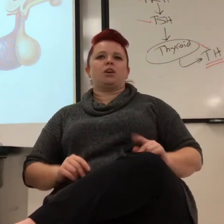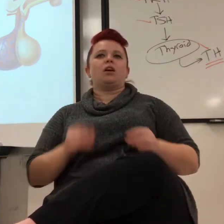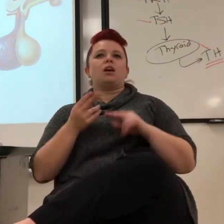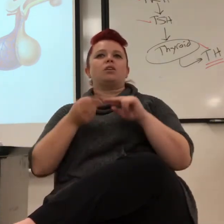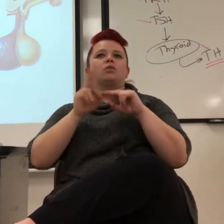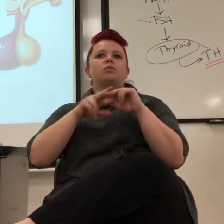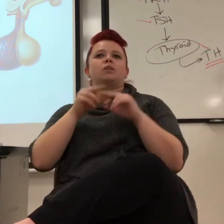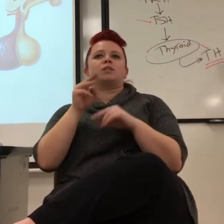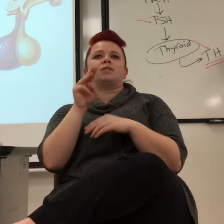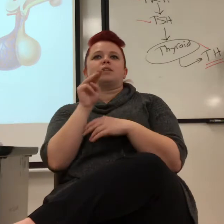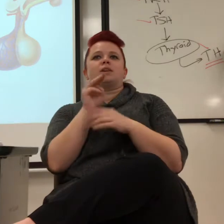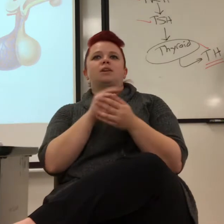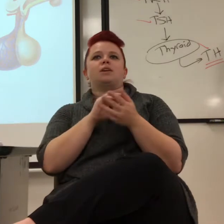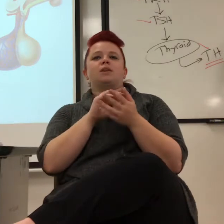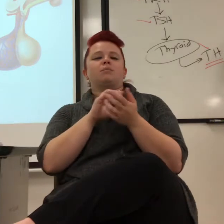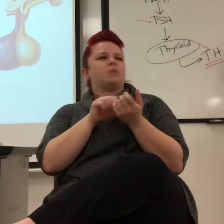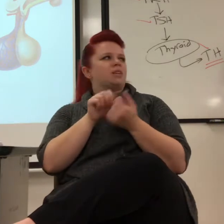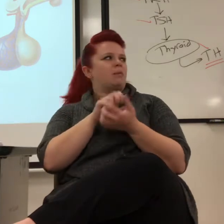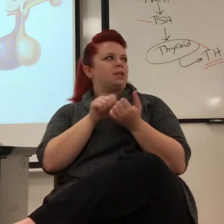human body.